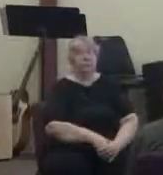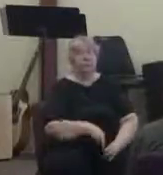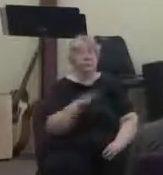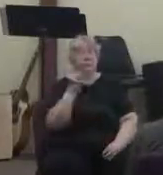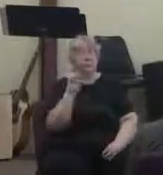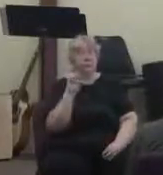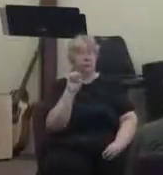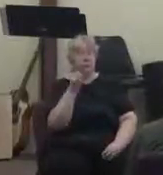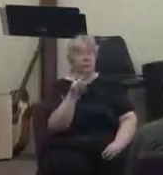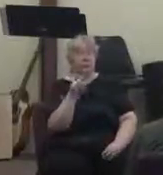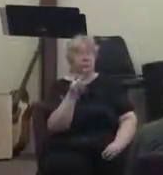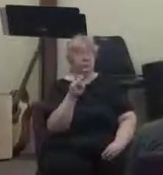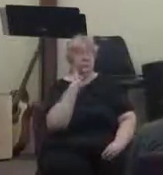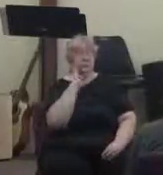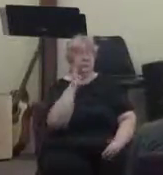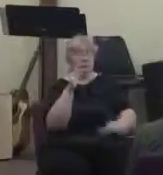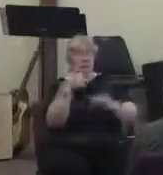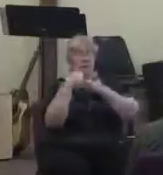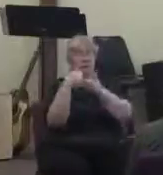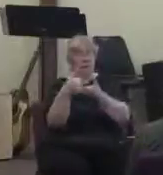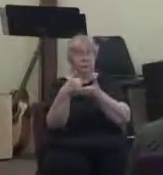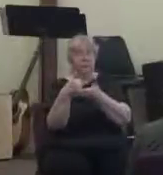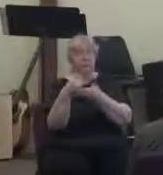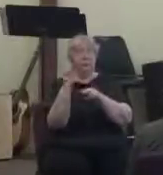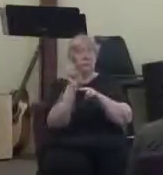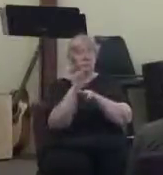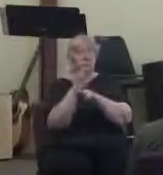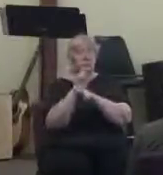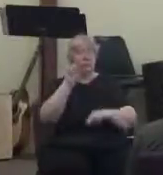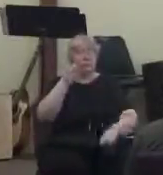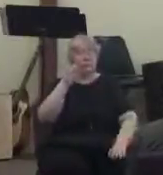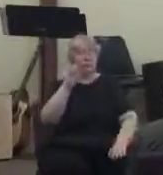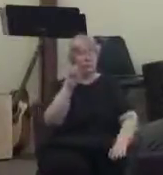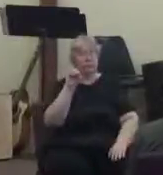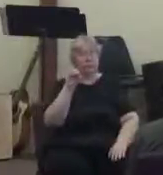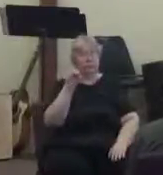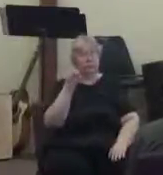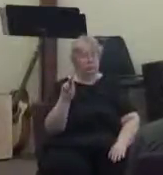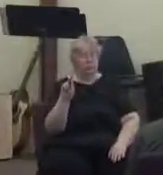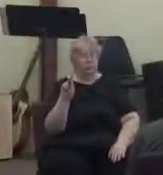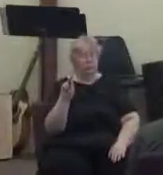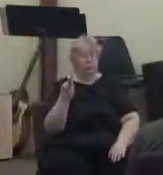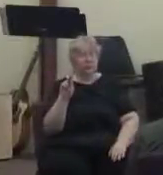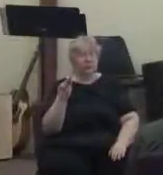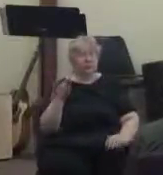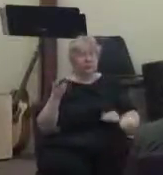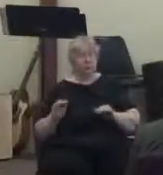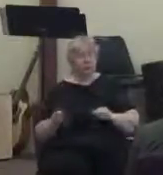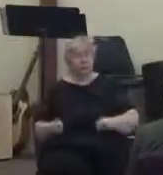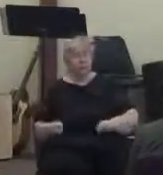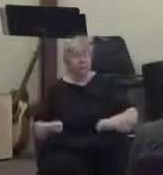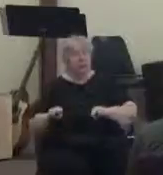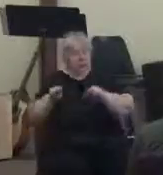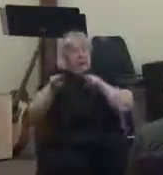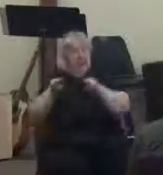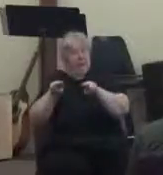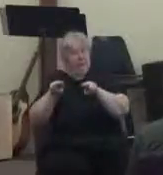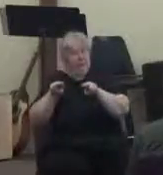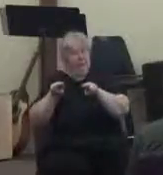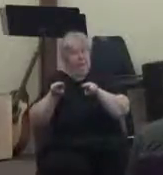Rowles is going to help us. We're going to take a forklift and we're going to cut the signs loose and slide them out on the forks and let them down. And then we've got